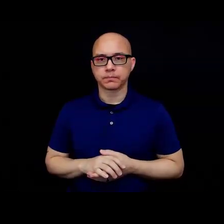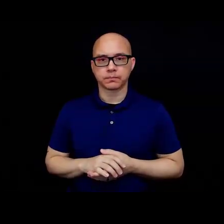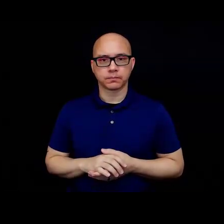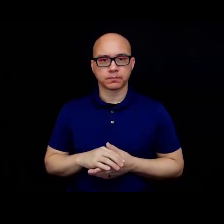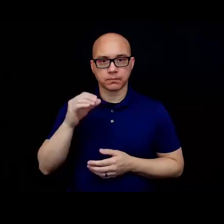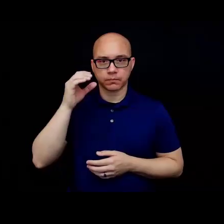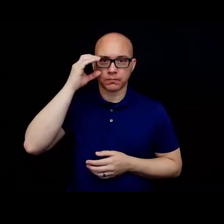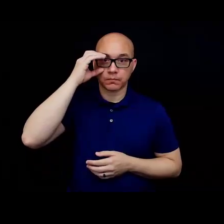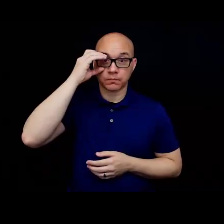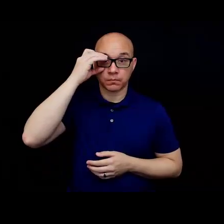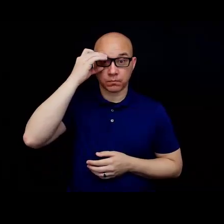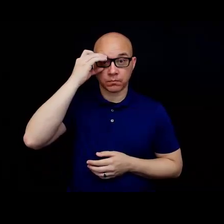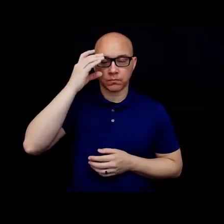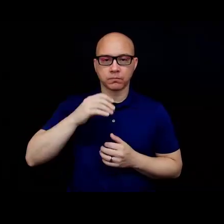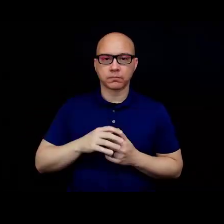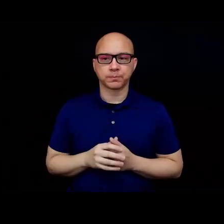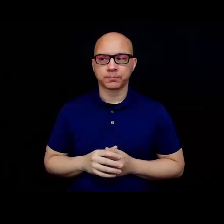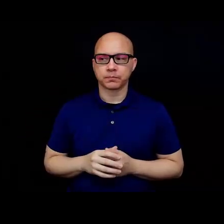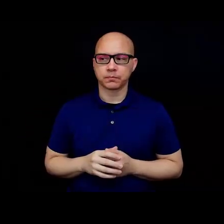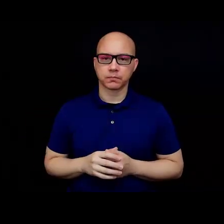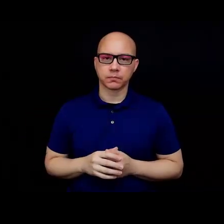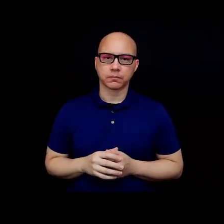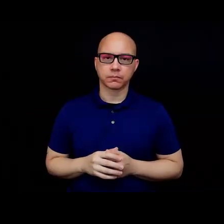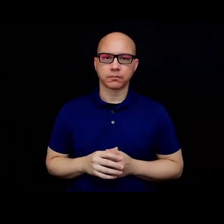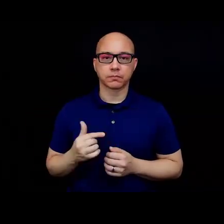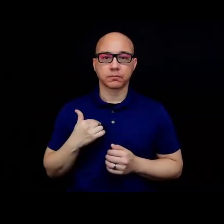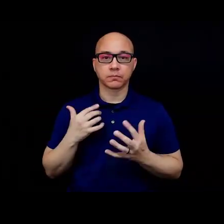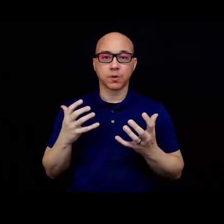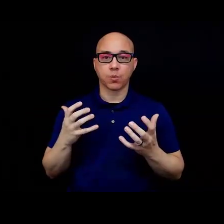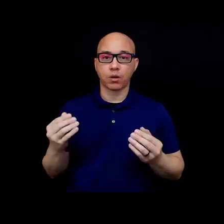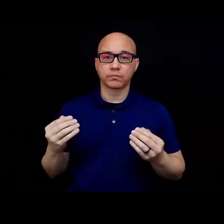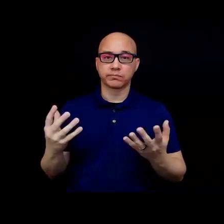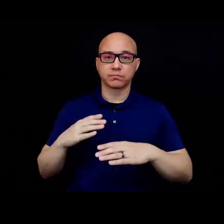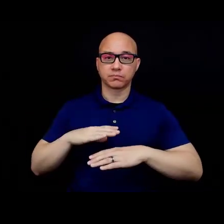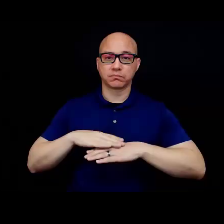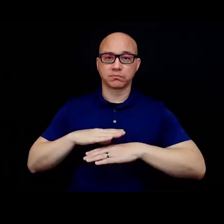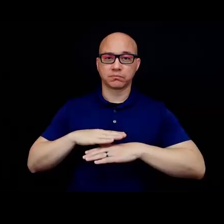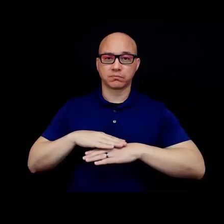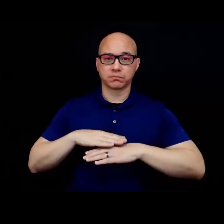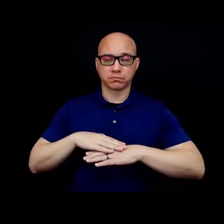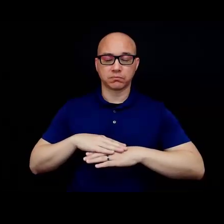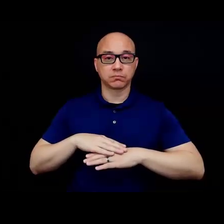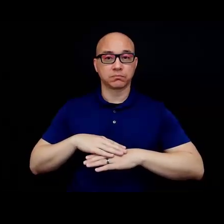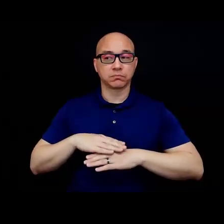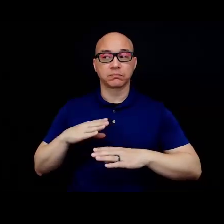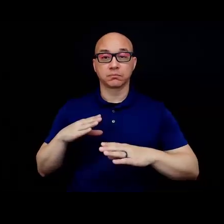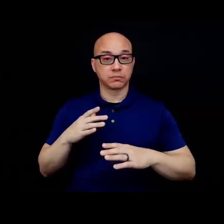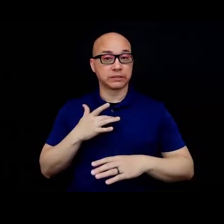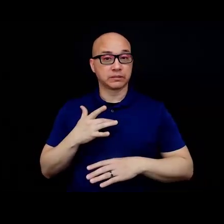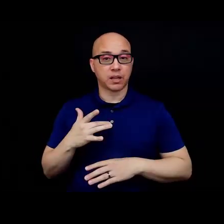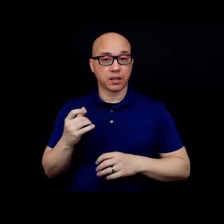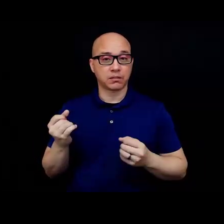you all, because sometimes, you know, those of us that are starting, and